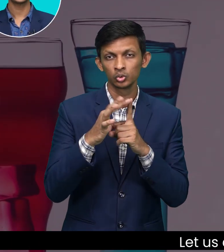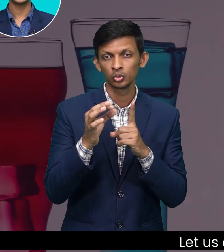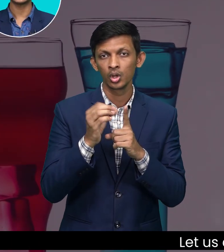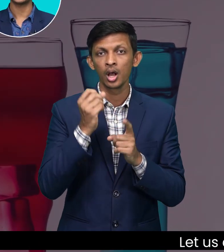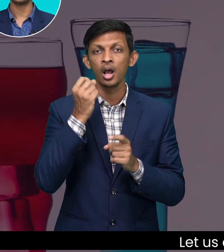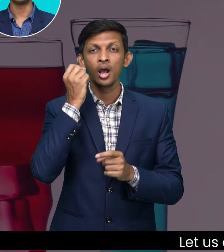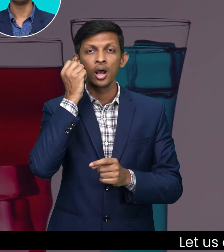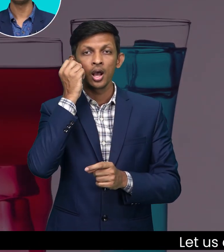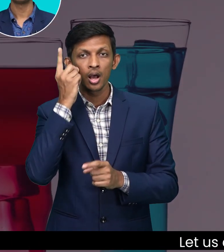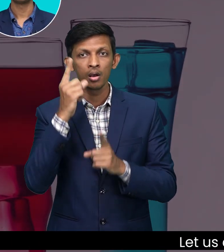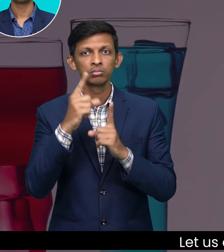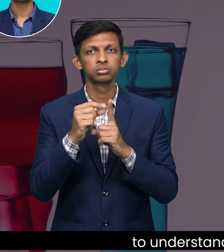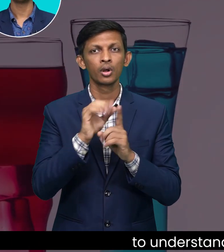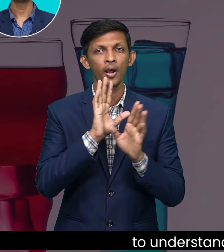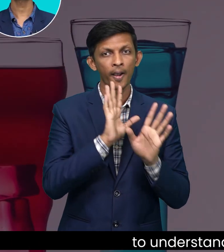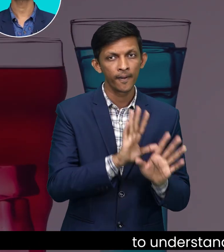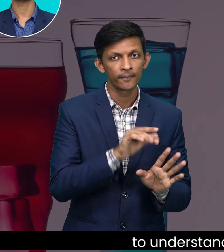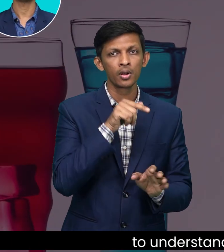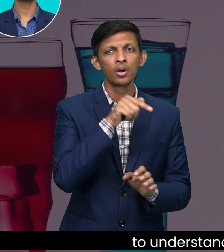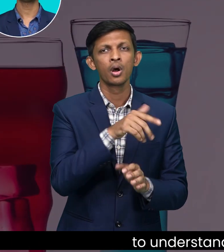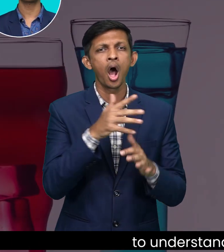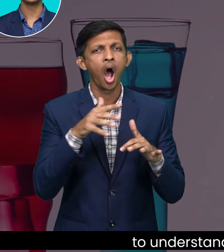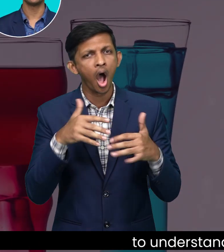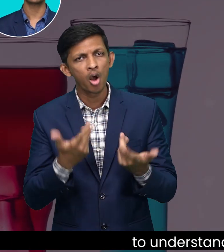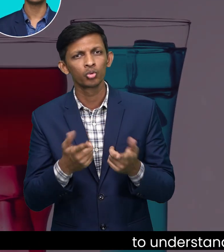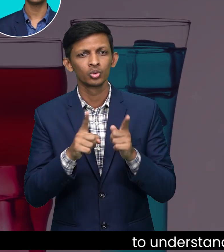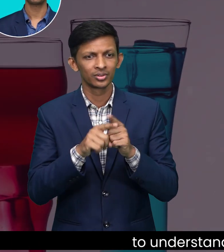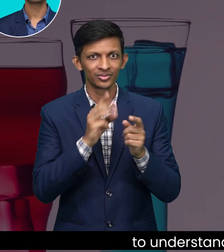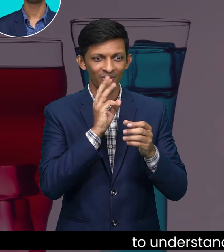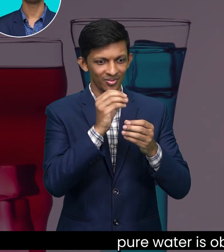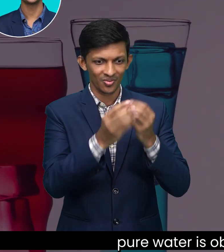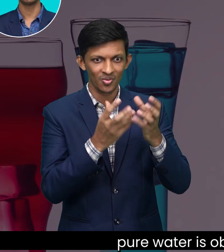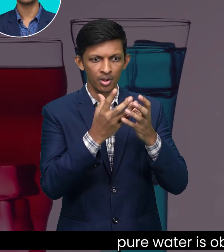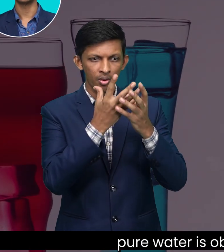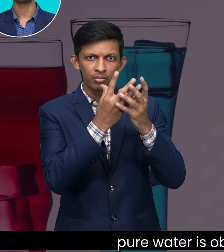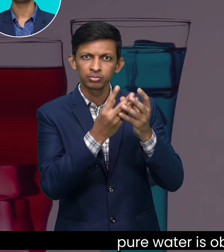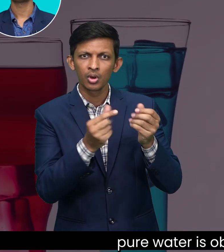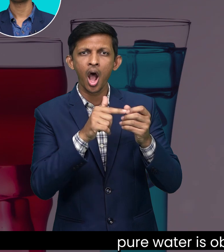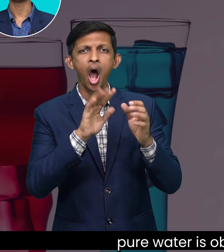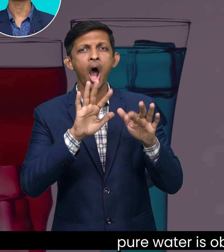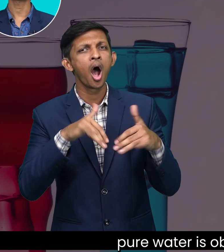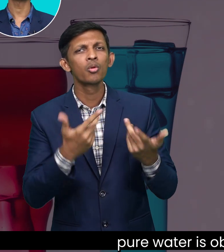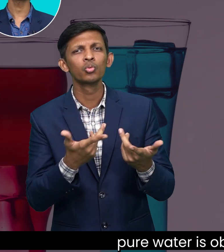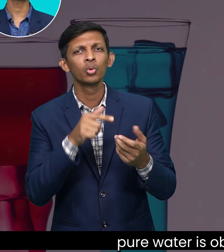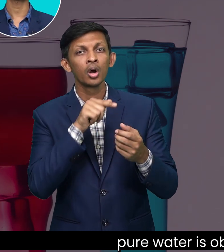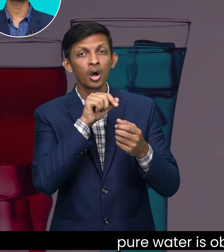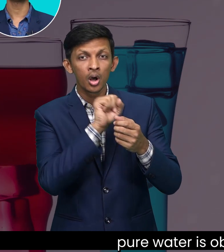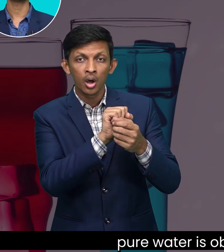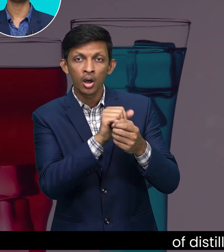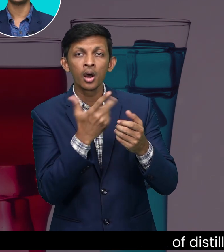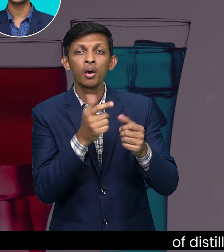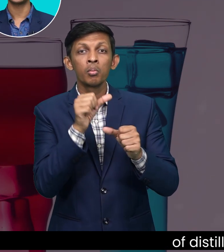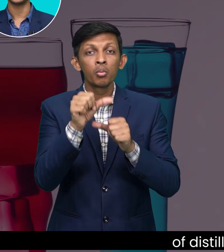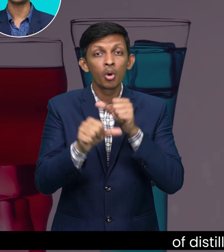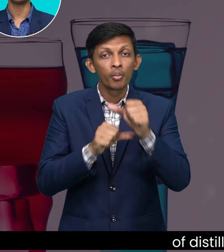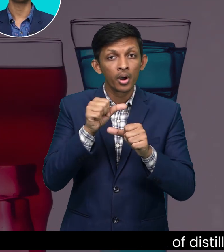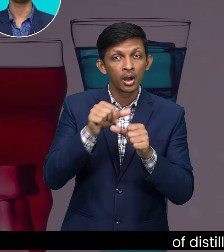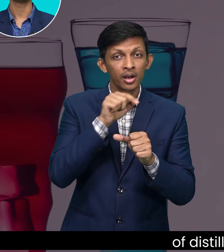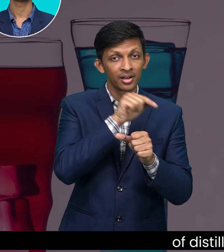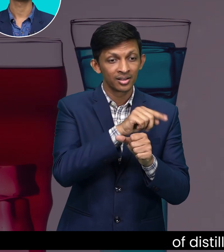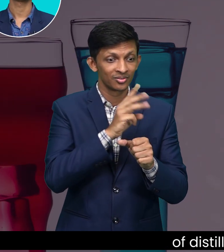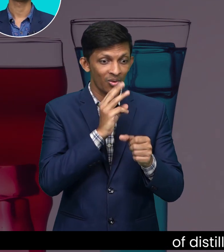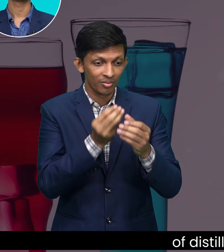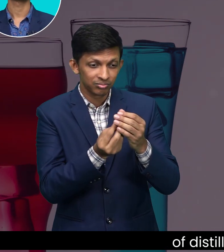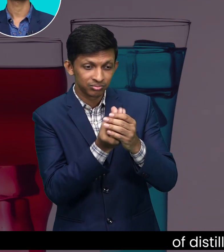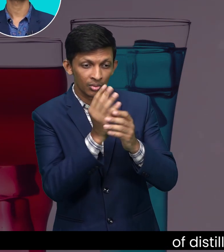Let us do an activity to understand how distilled water, pure water, is obtained by the process of distilling of water.